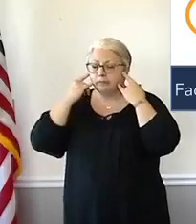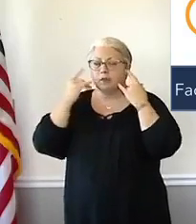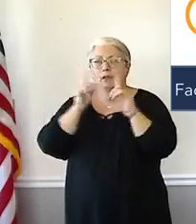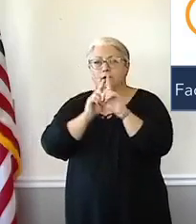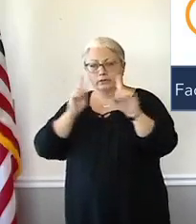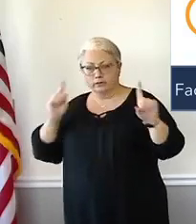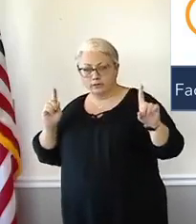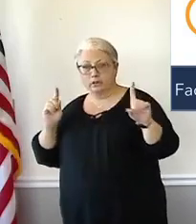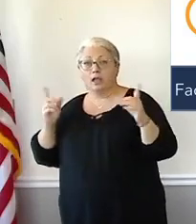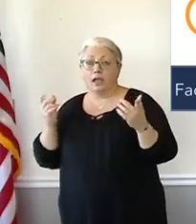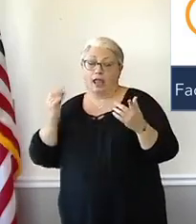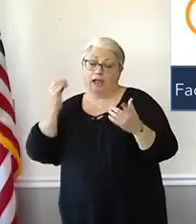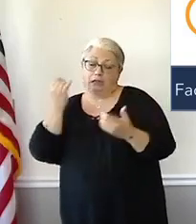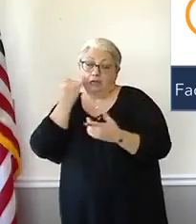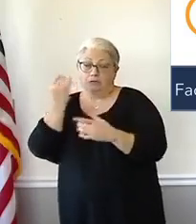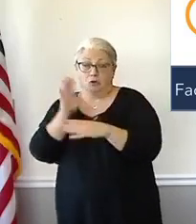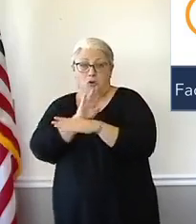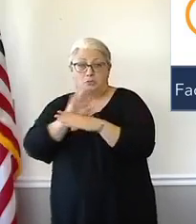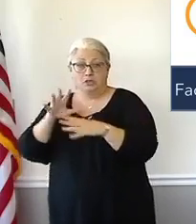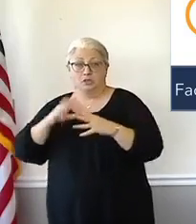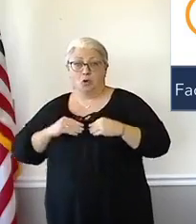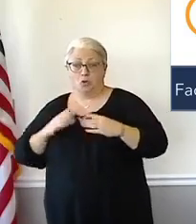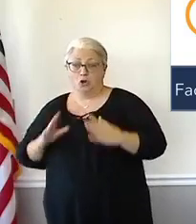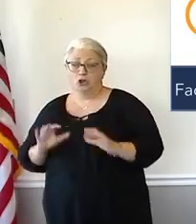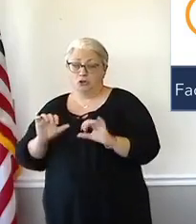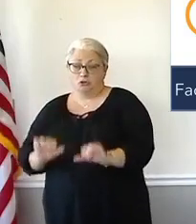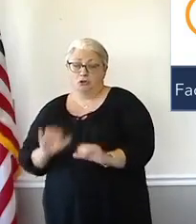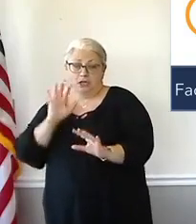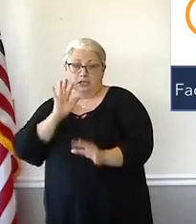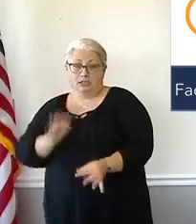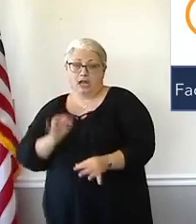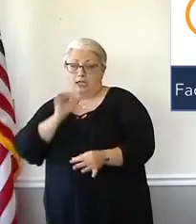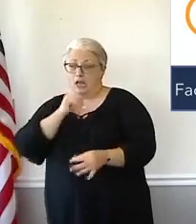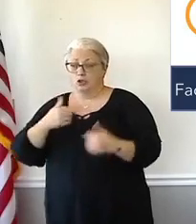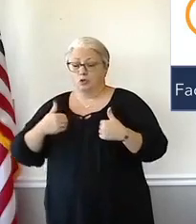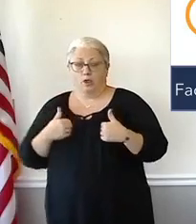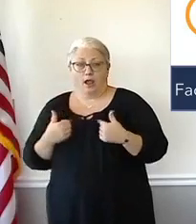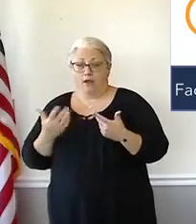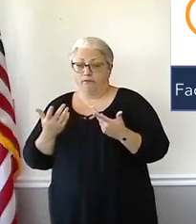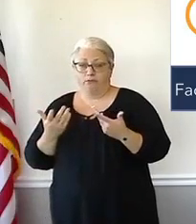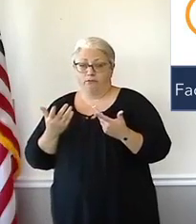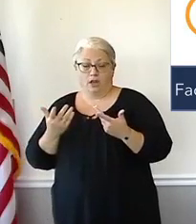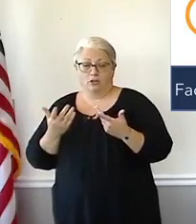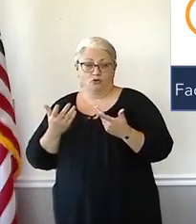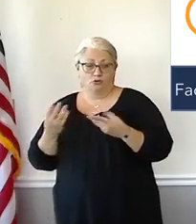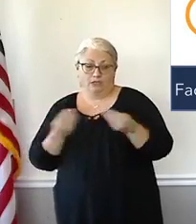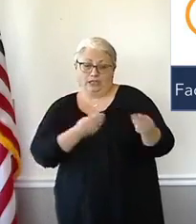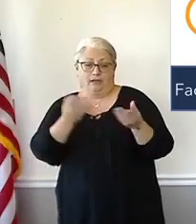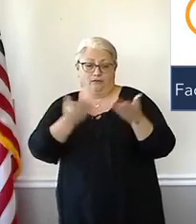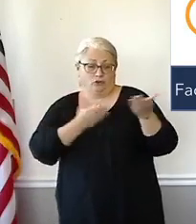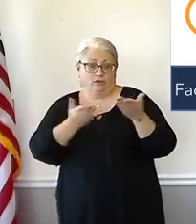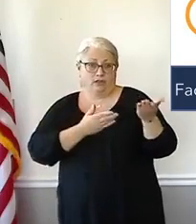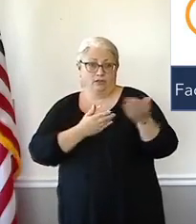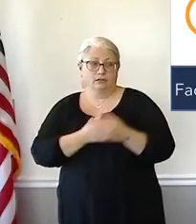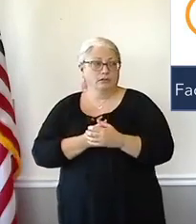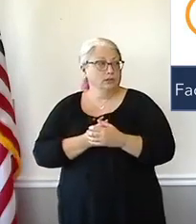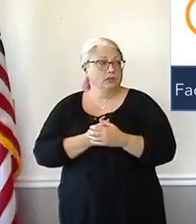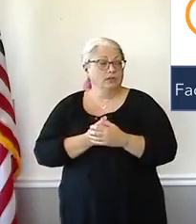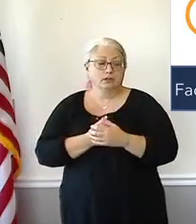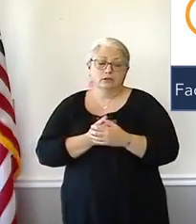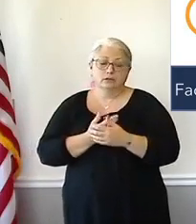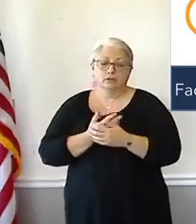as a business owner, you can choose to not provide service. And in fact, I think the basic expectation is you should wear a mask